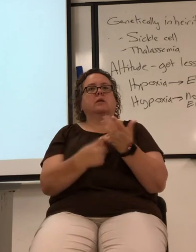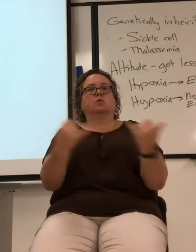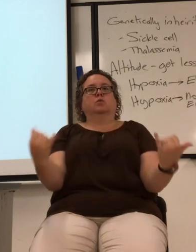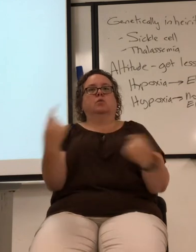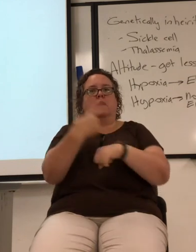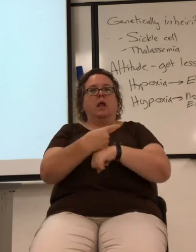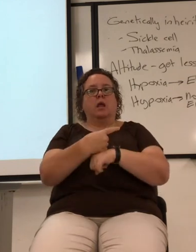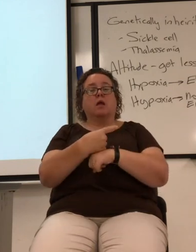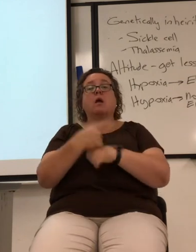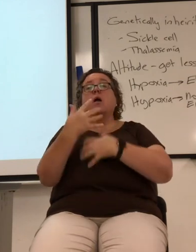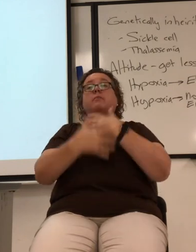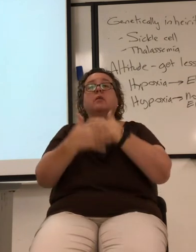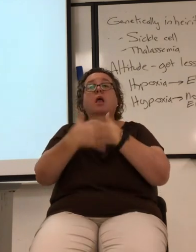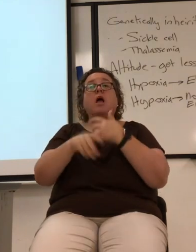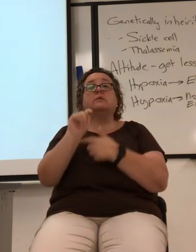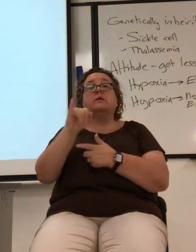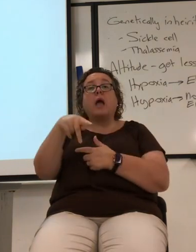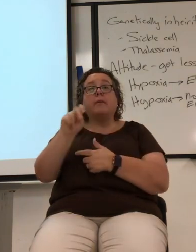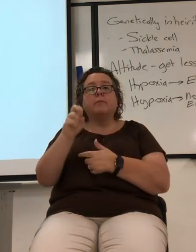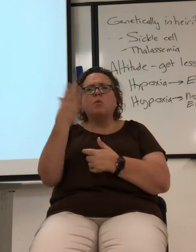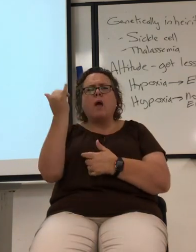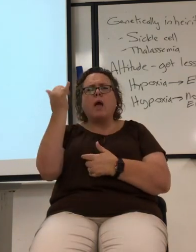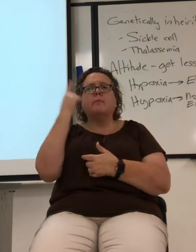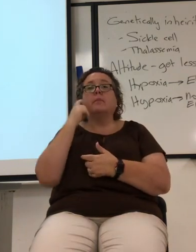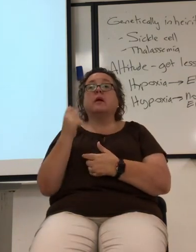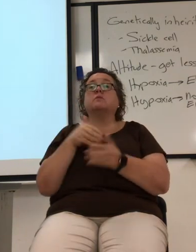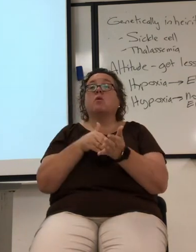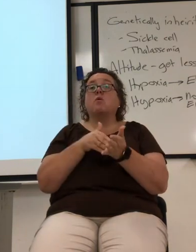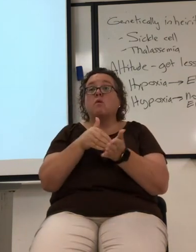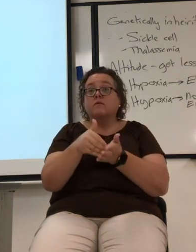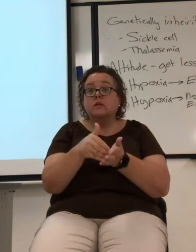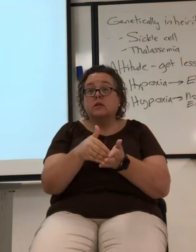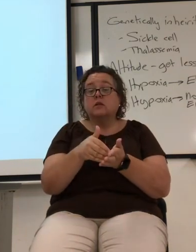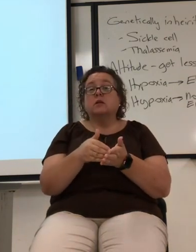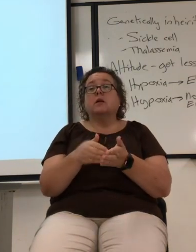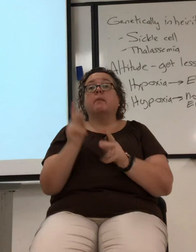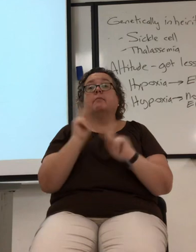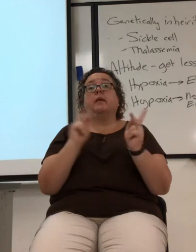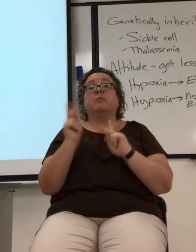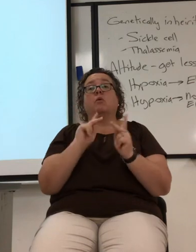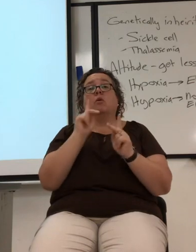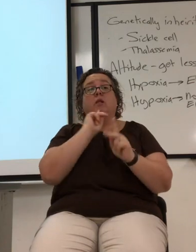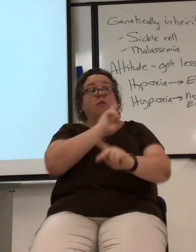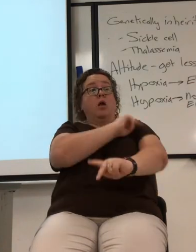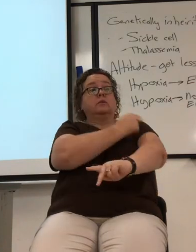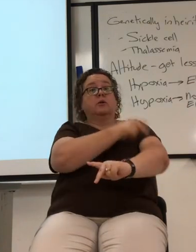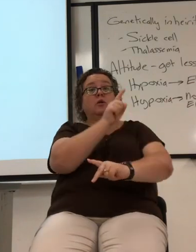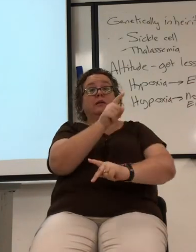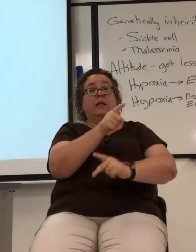typing, the reason why you want to type blood is many times people in the hospital who need